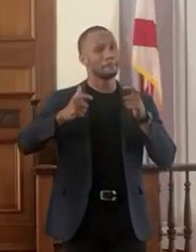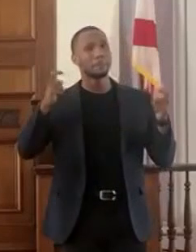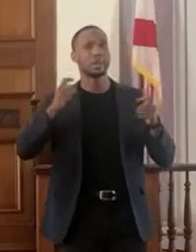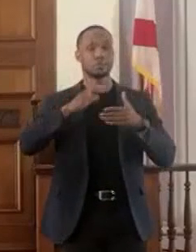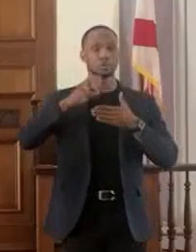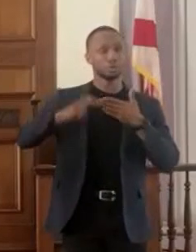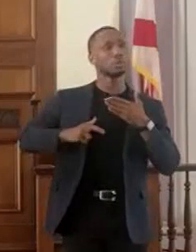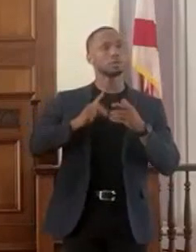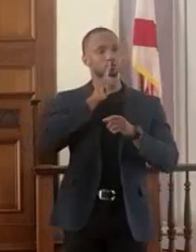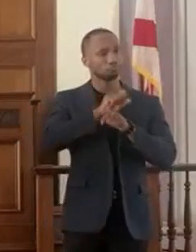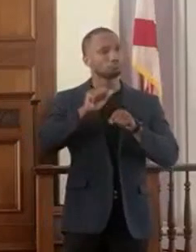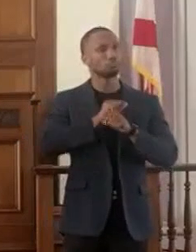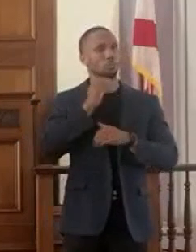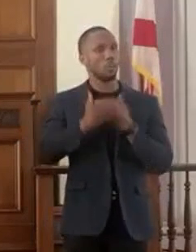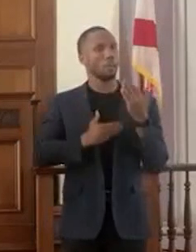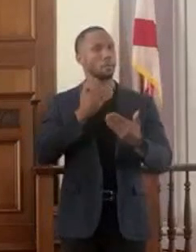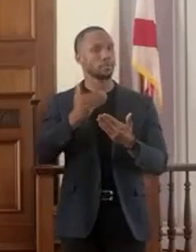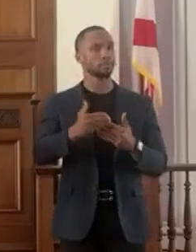progress being made.